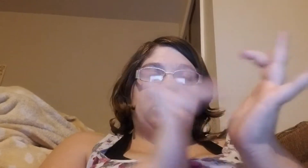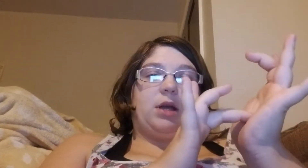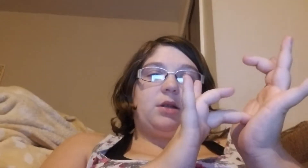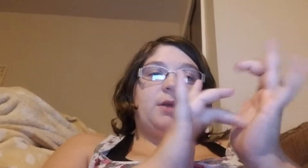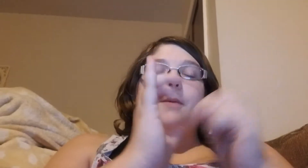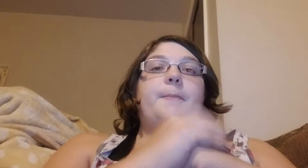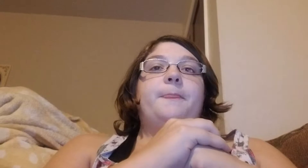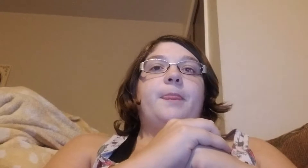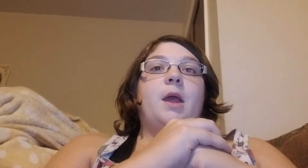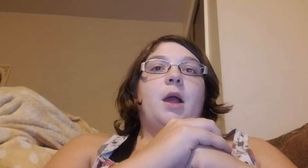Jesus.